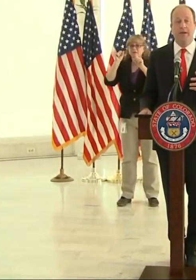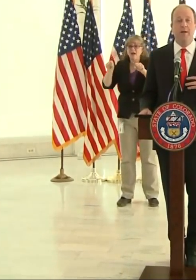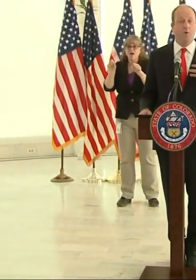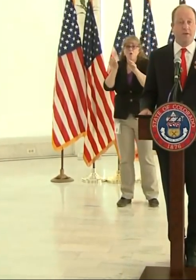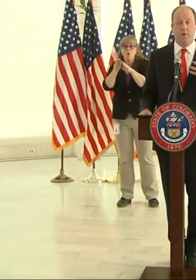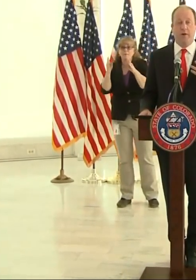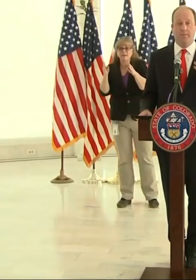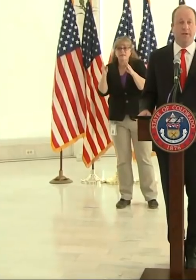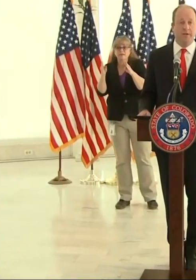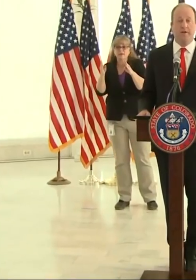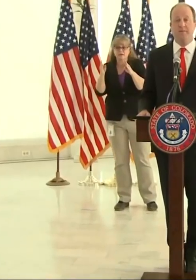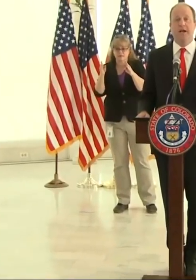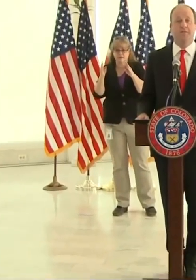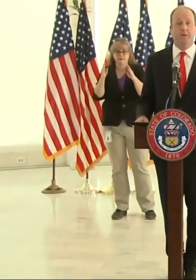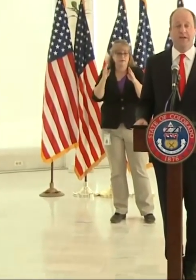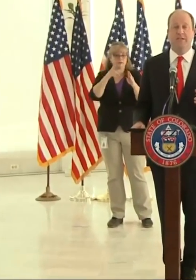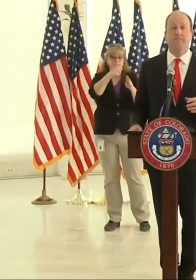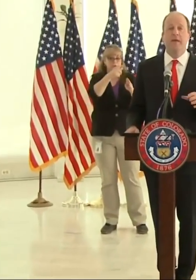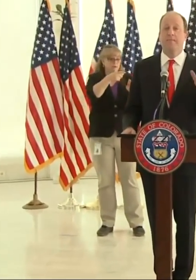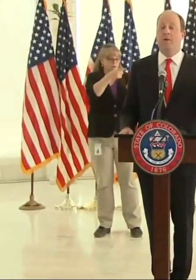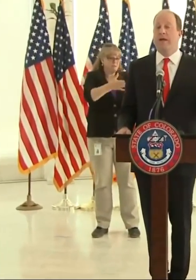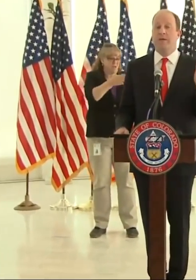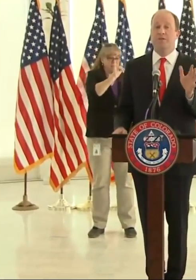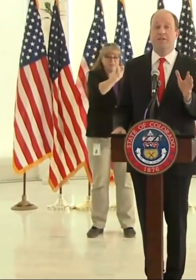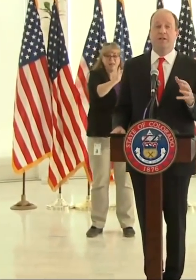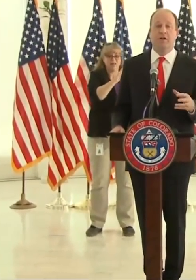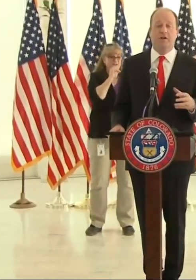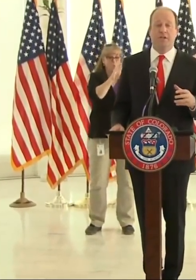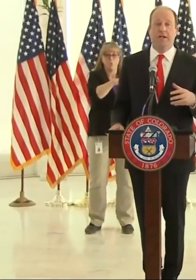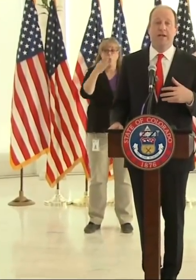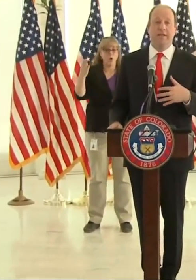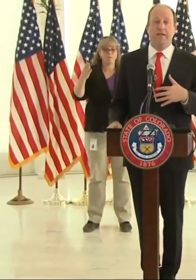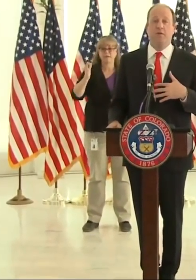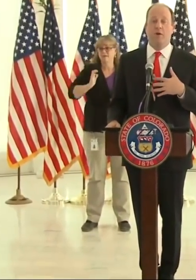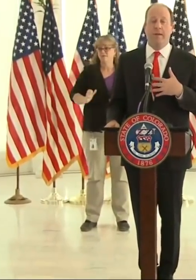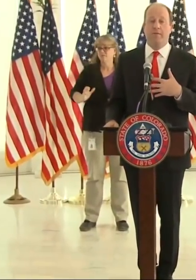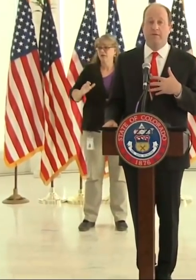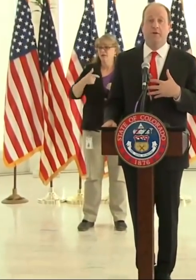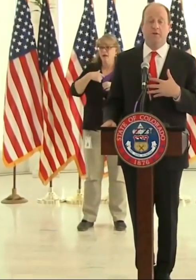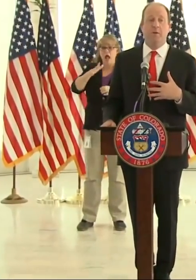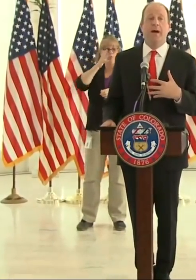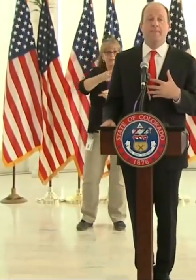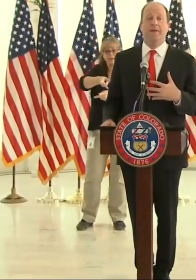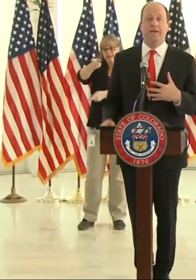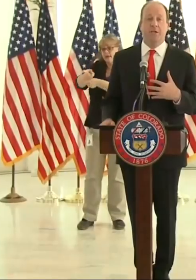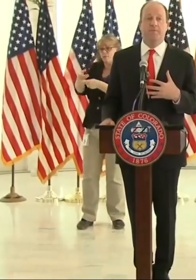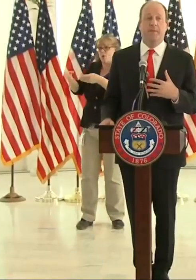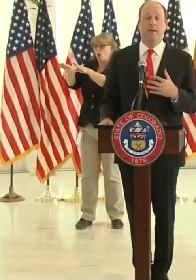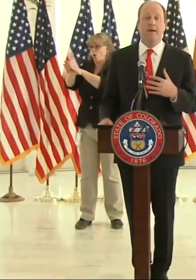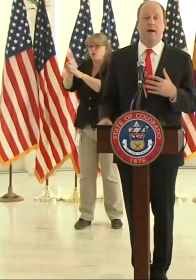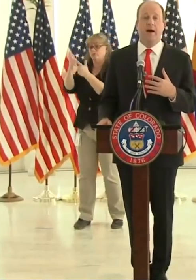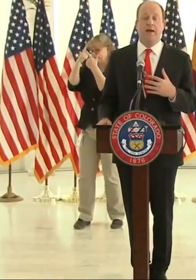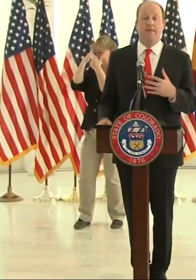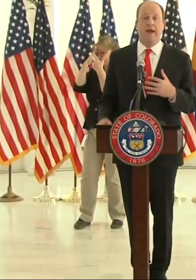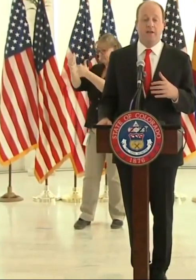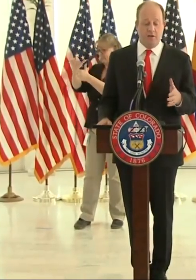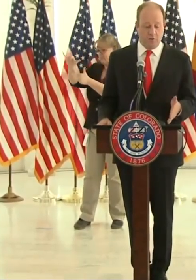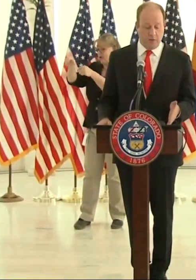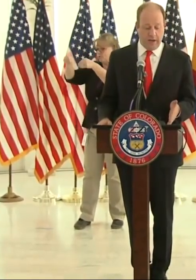want to open, or they don't want to put themselves at risk. But again, we're still encouraging that if you are a member of a vulnerable population,